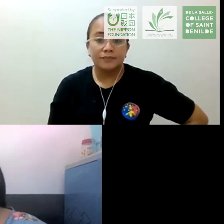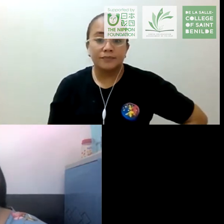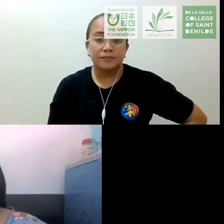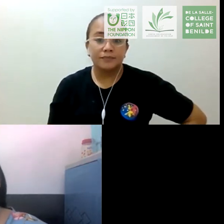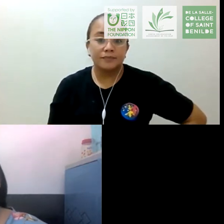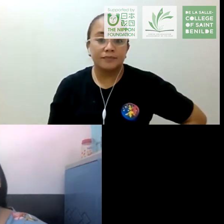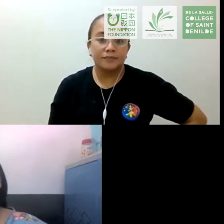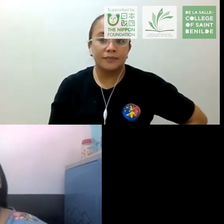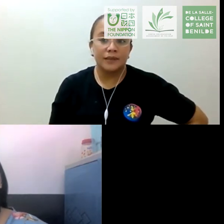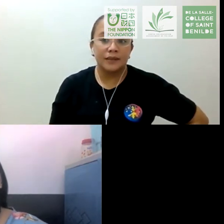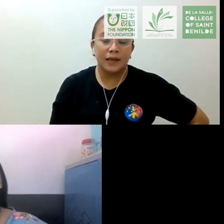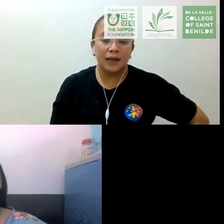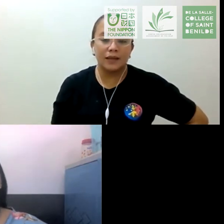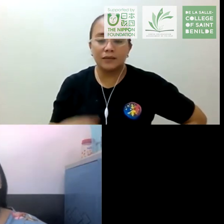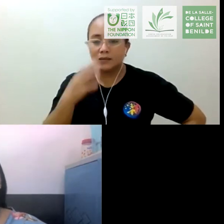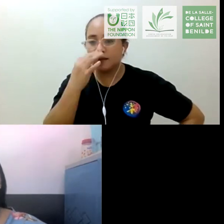Looks like